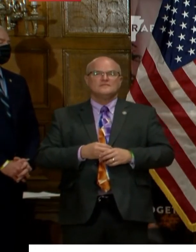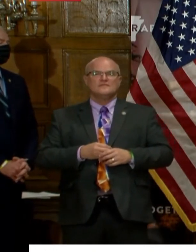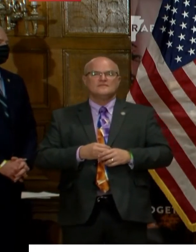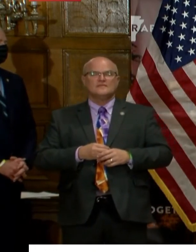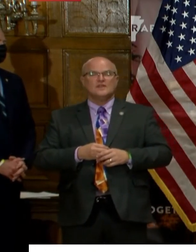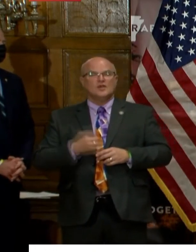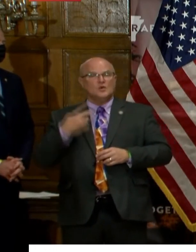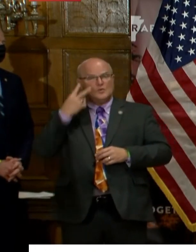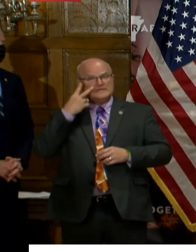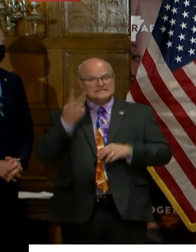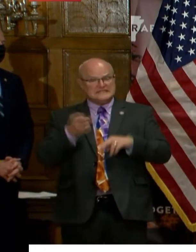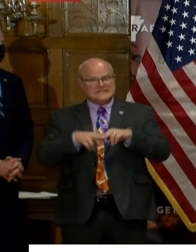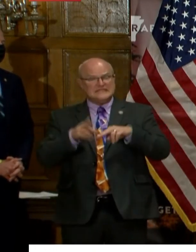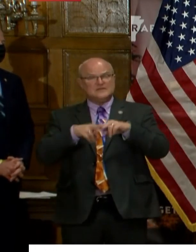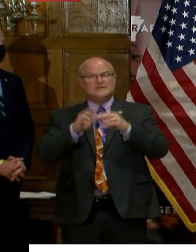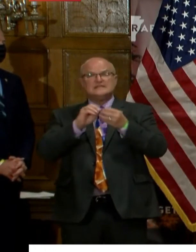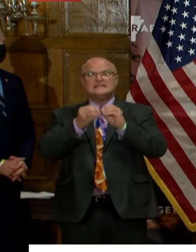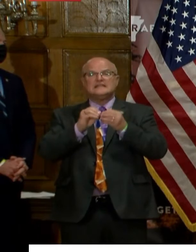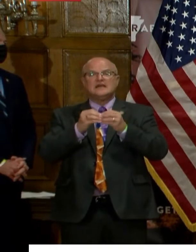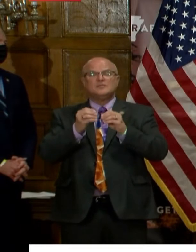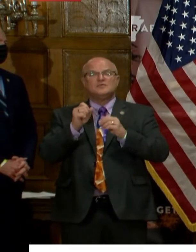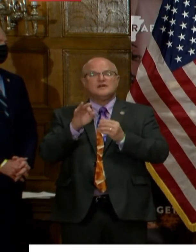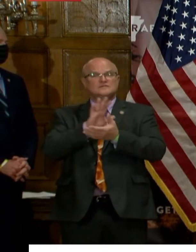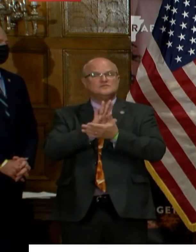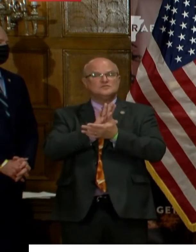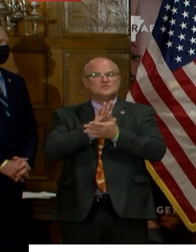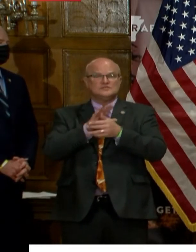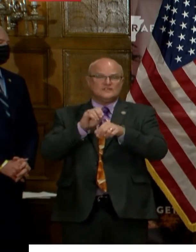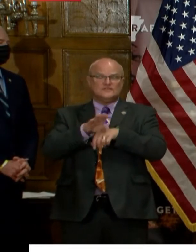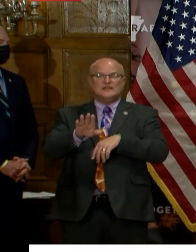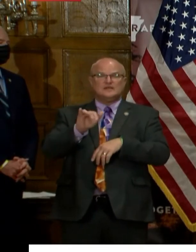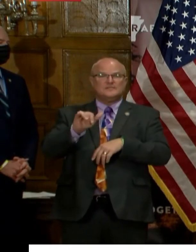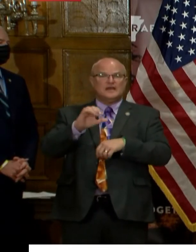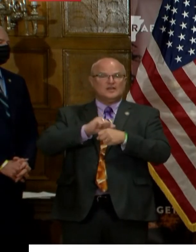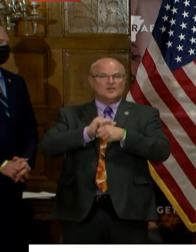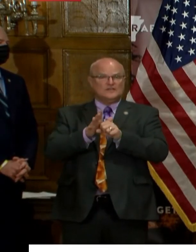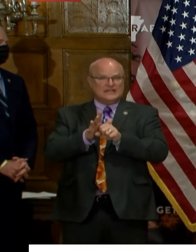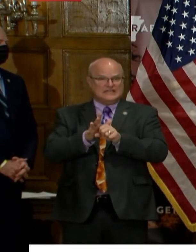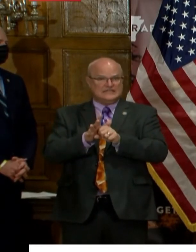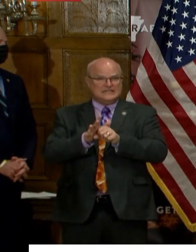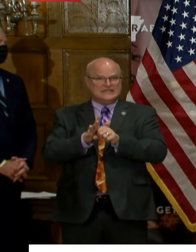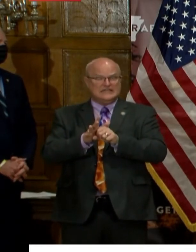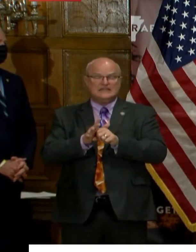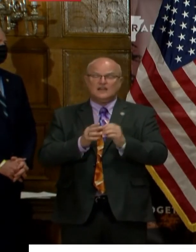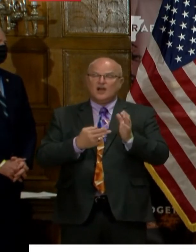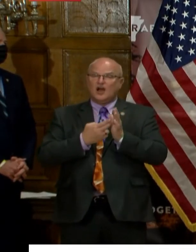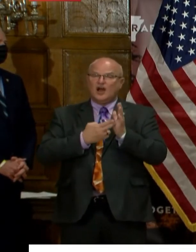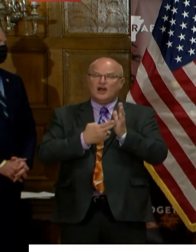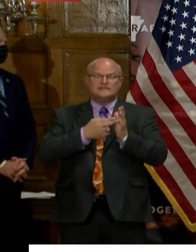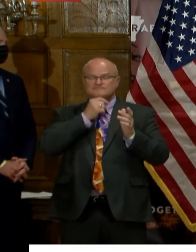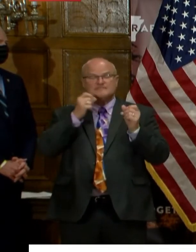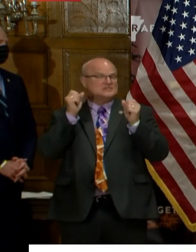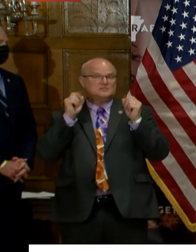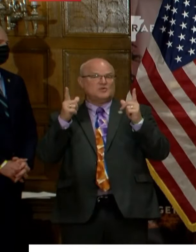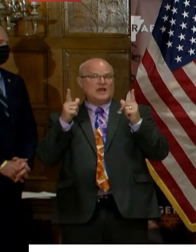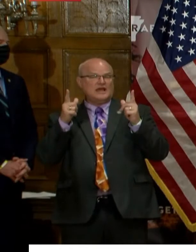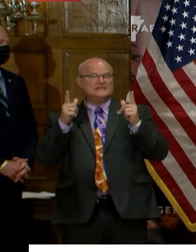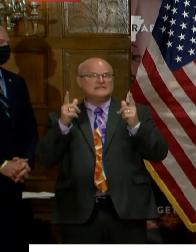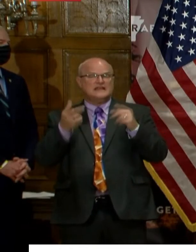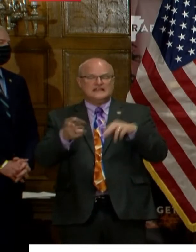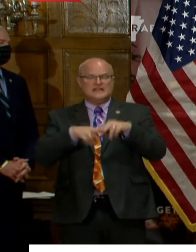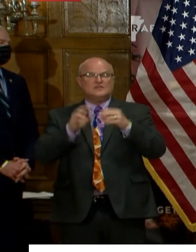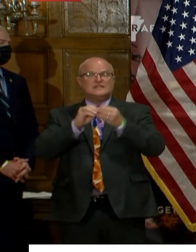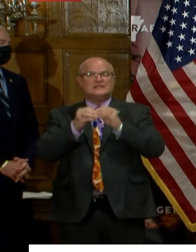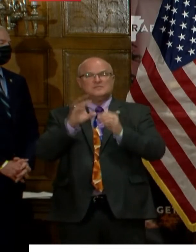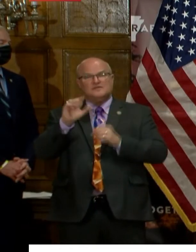seeing a substantial increase in the number of schools affected by COVID-19, and frankly, this is not a surprise given the